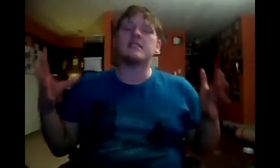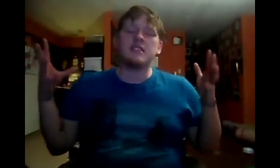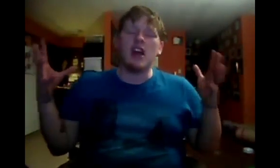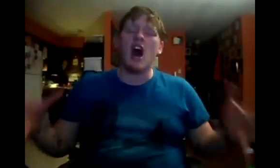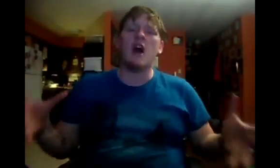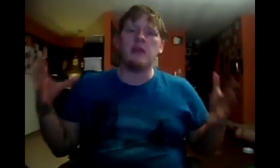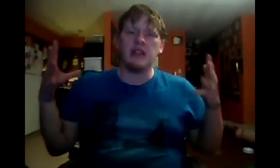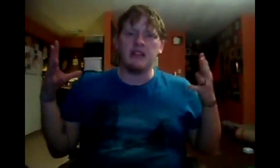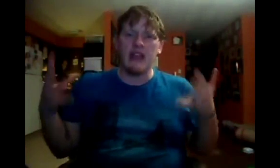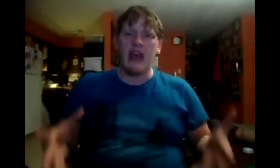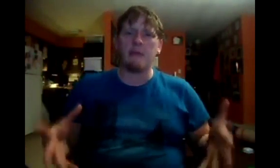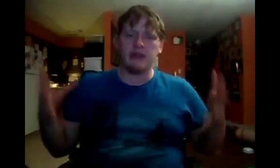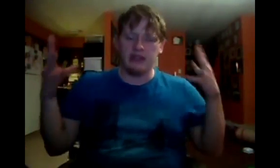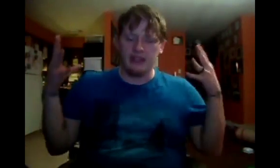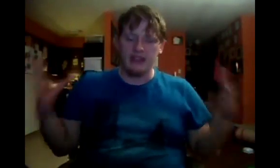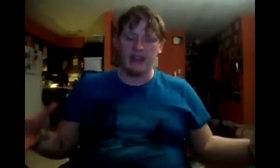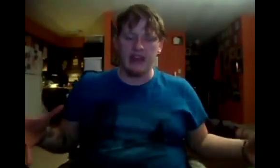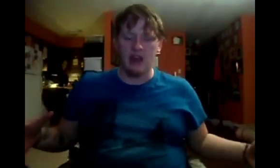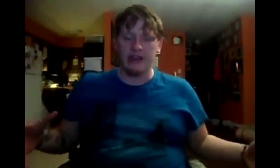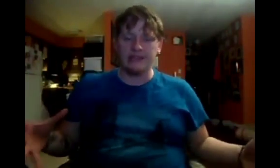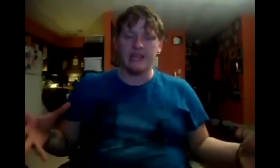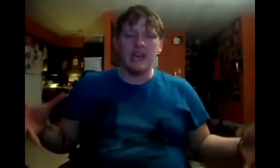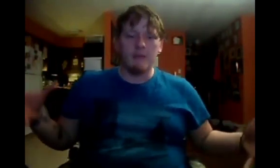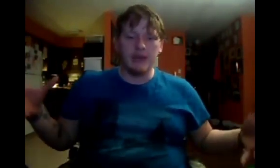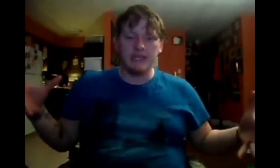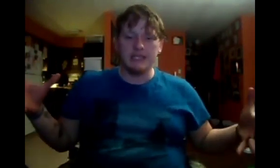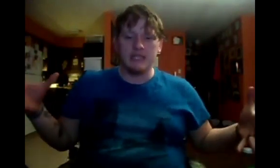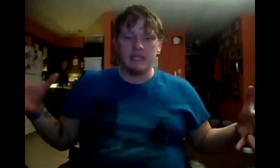It's a commonly happening thing nowadays because